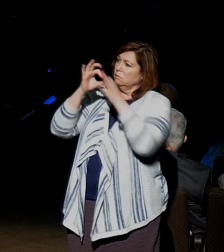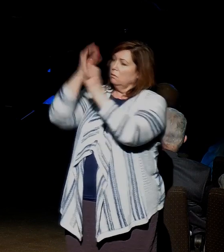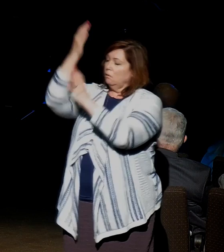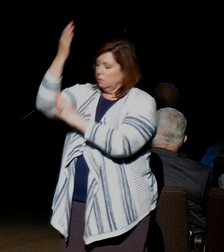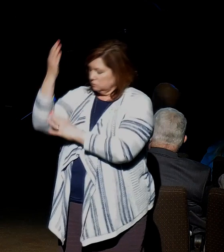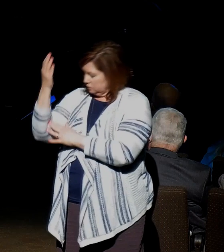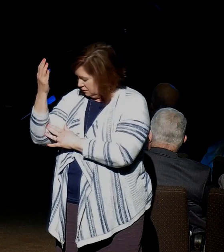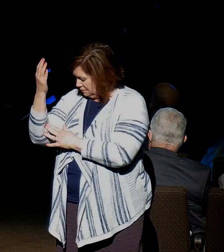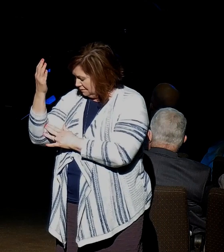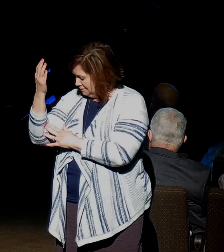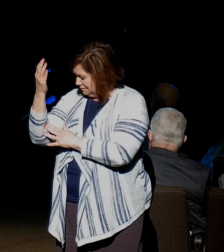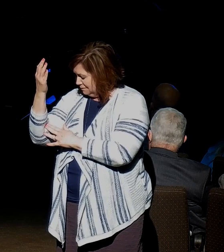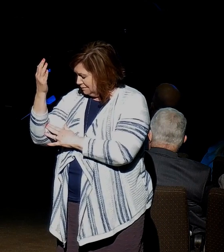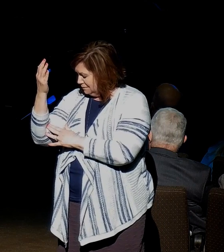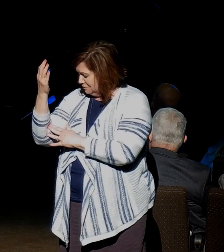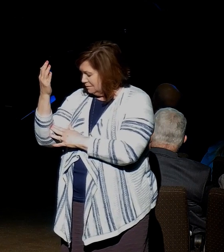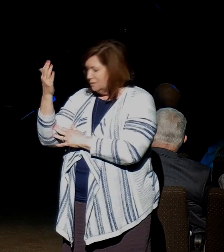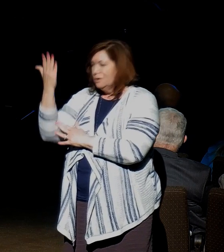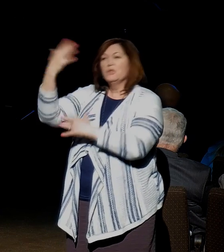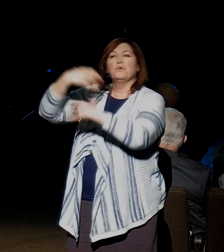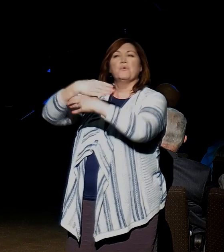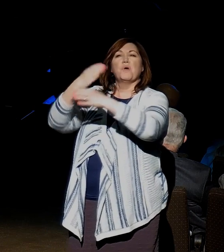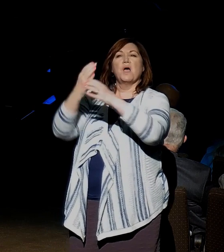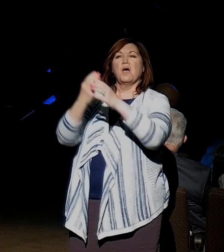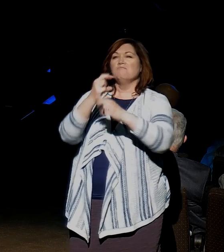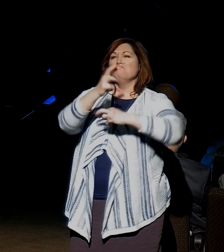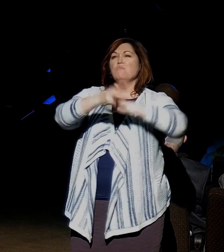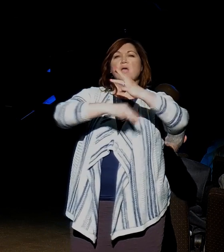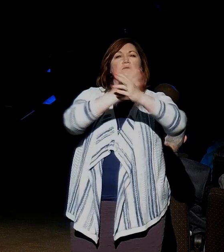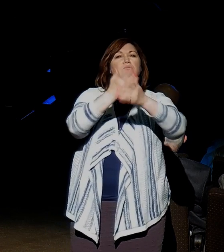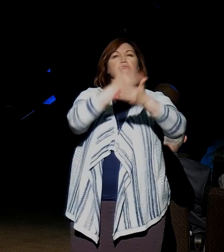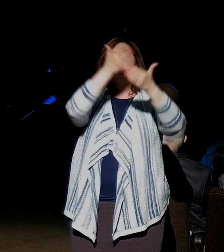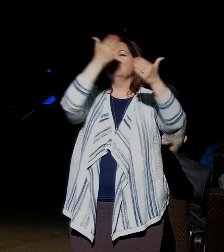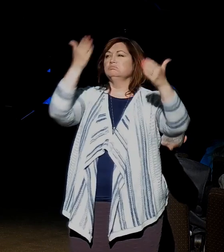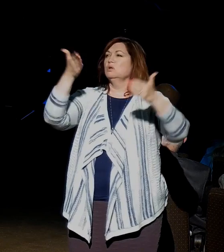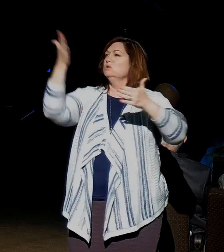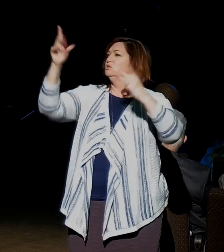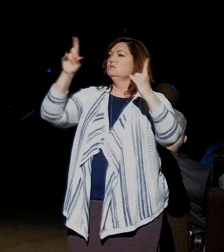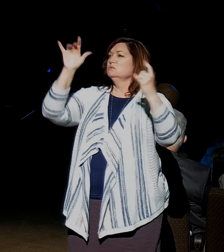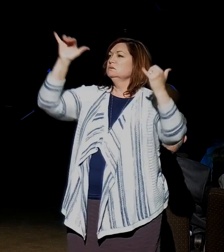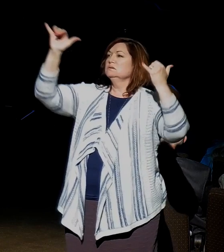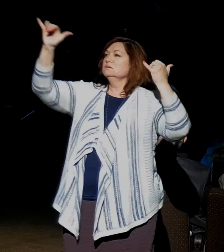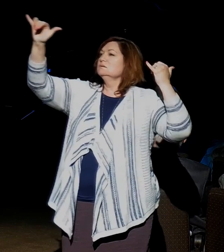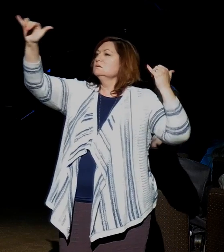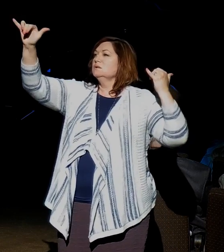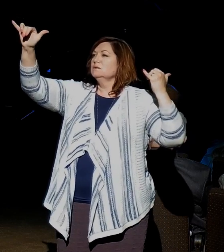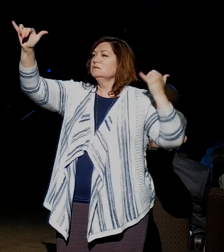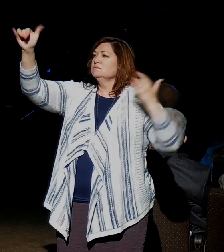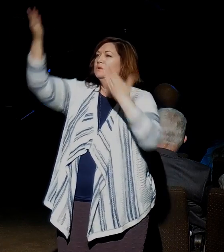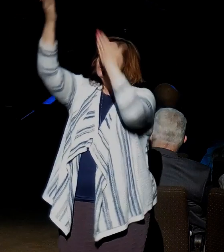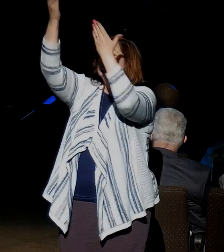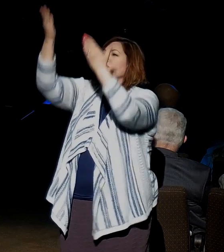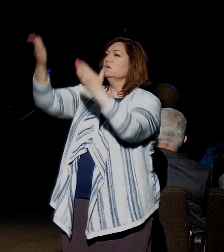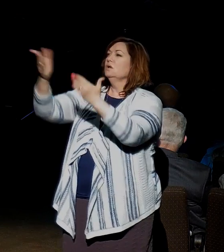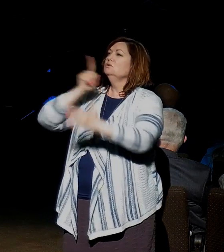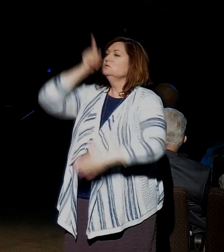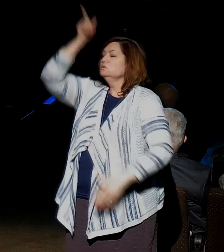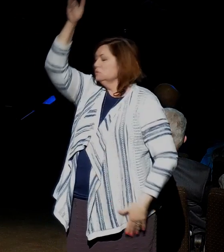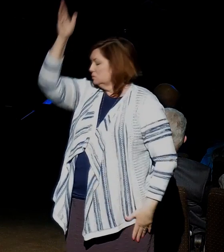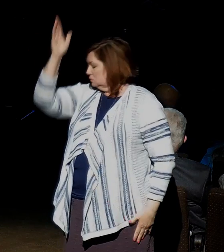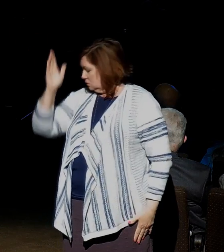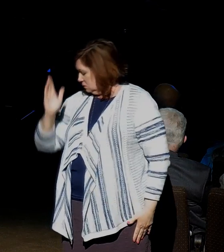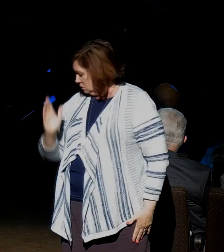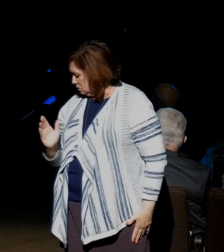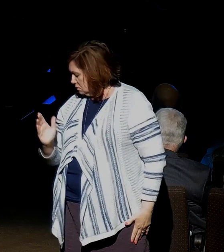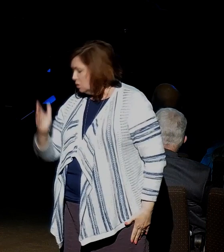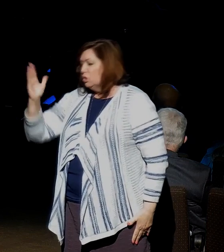whoever thou hast formed the earth and the world, even from everlasting to everlasting, thou art God. God is our refuge and